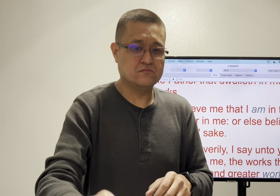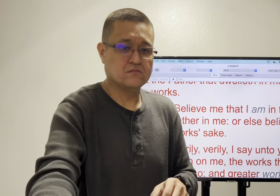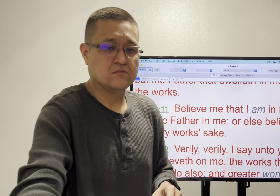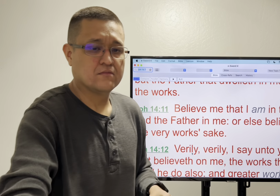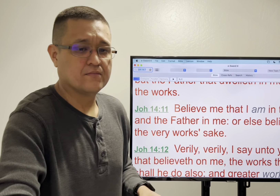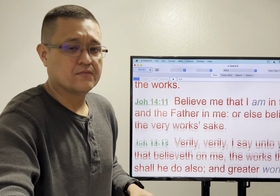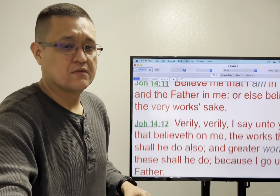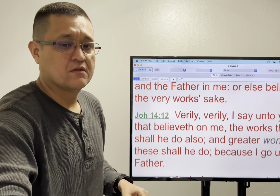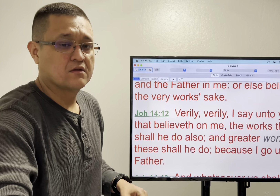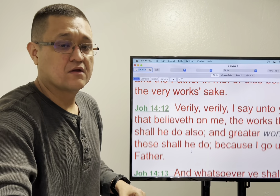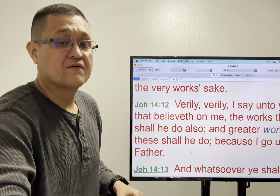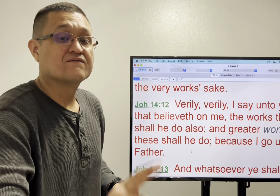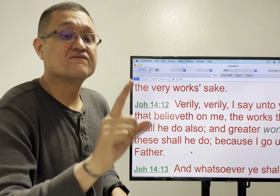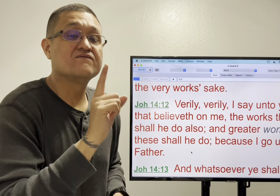very work's sake.